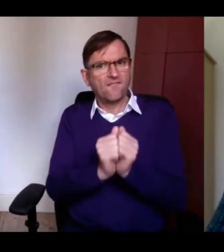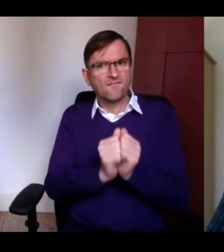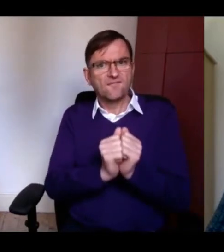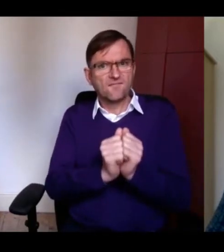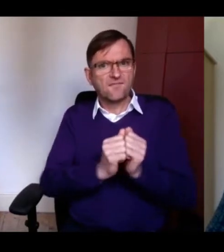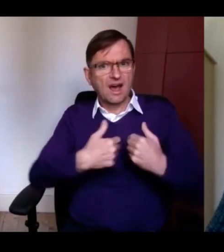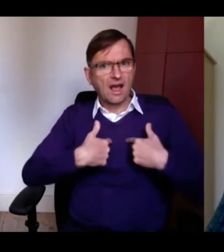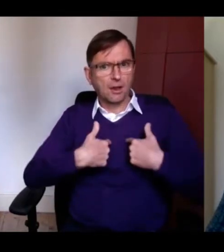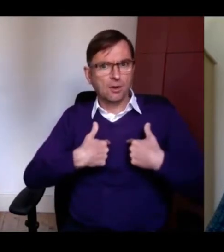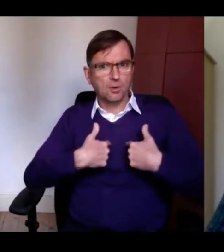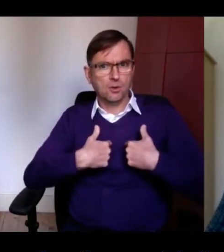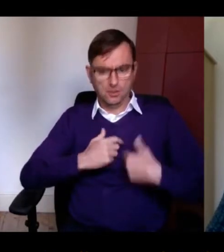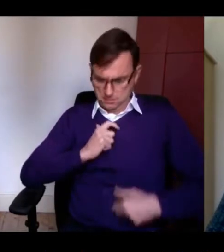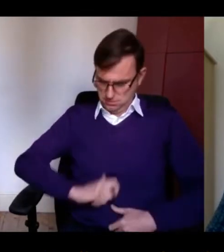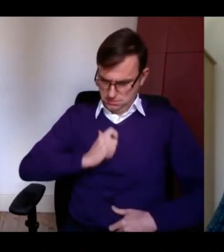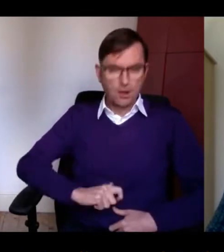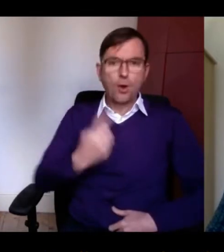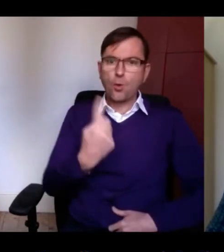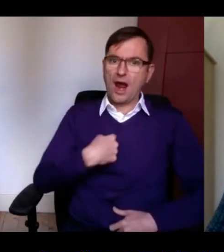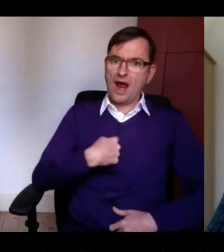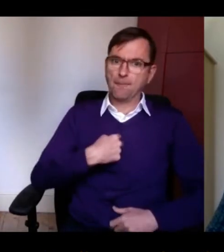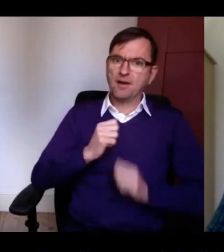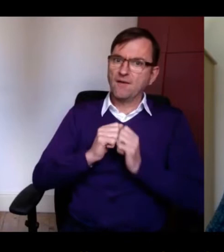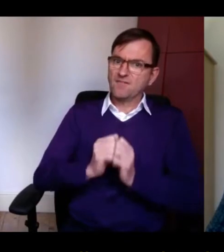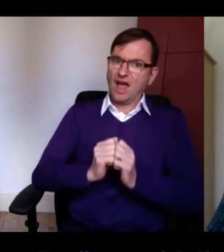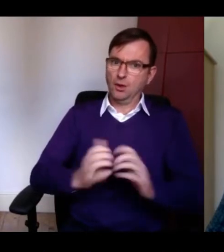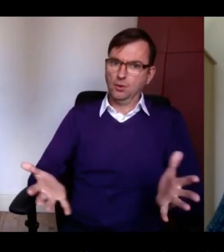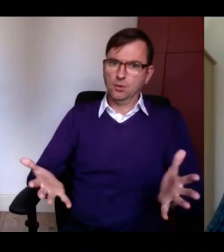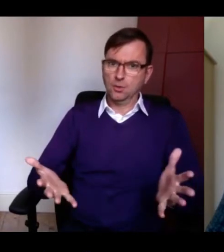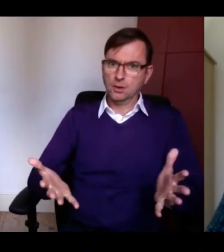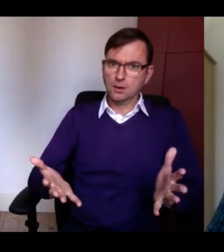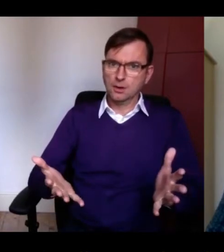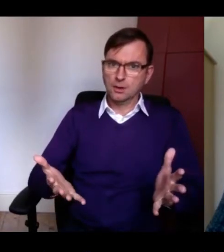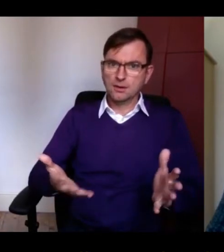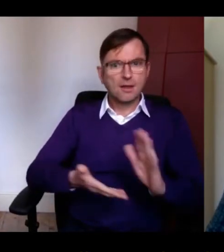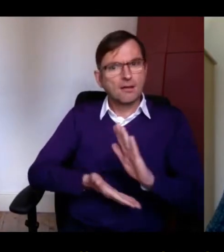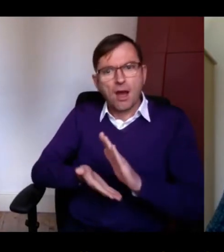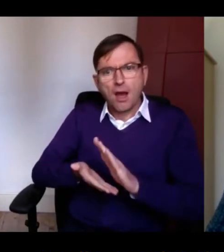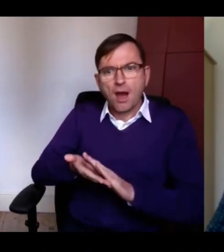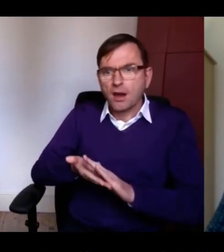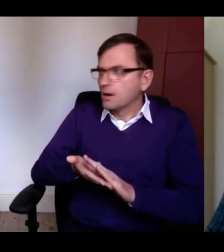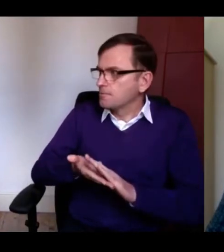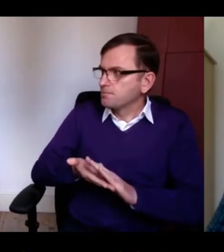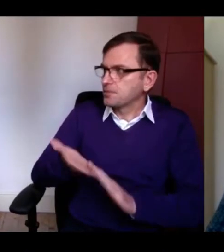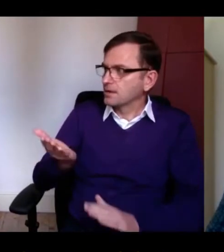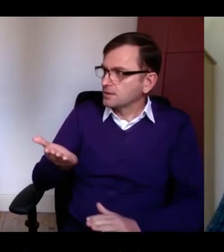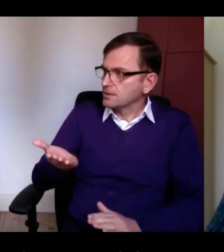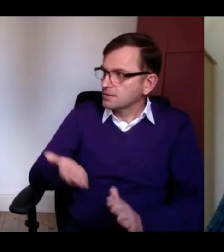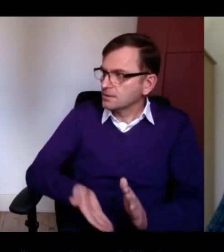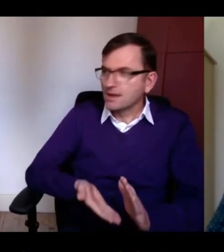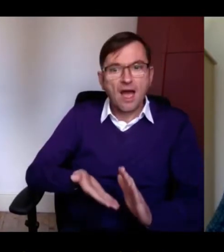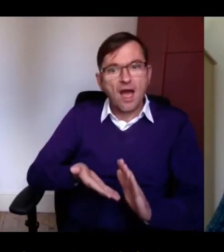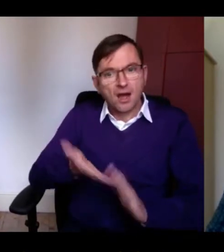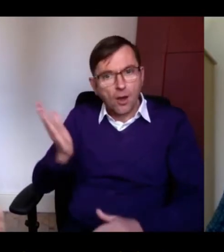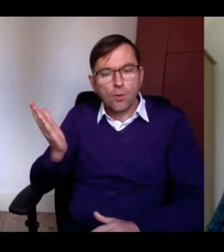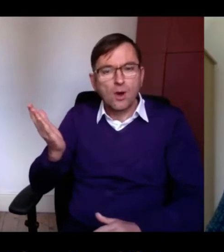when I've paid my receipt. I really appreciate that because that says they identify me as me. They know I need that